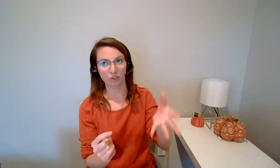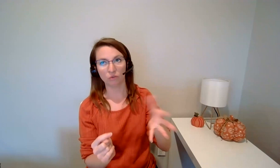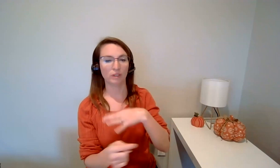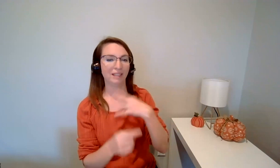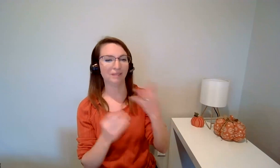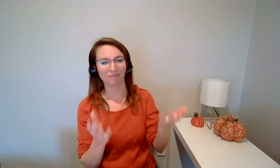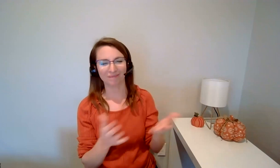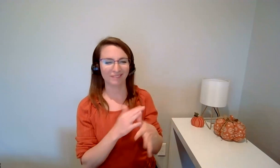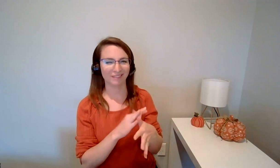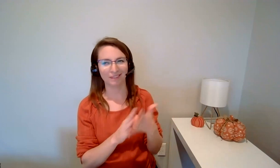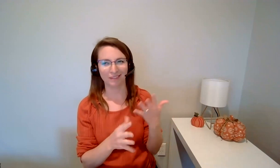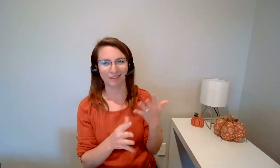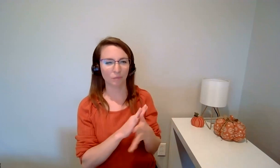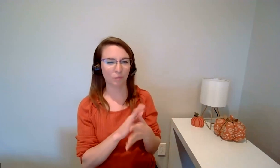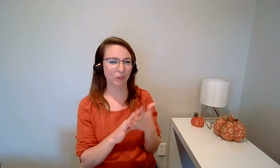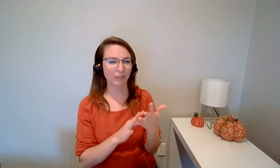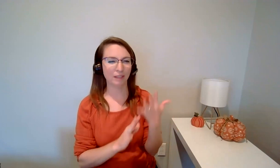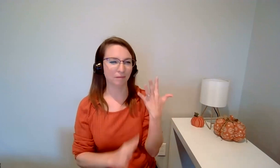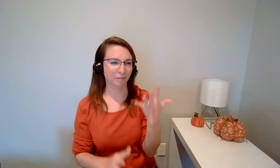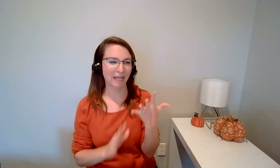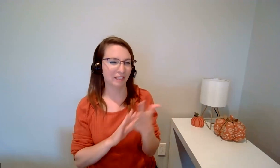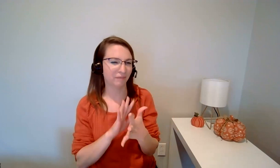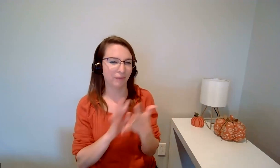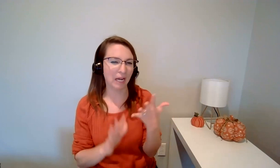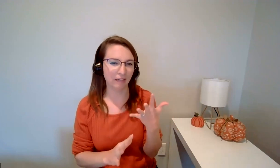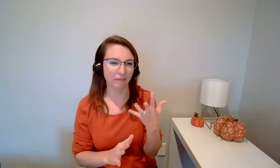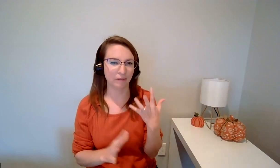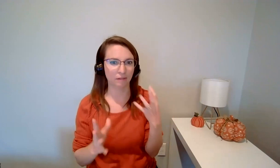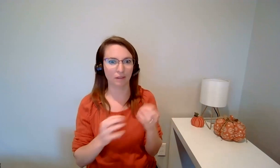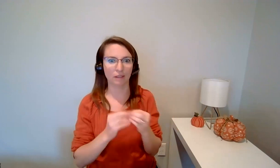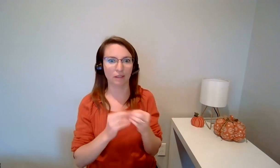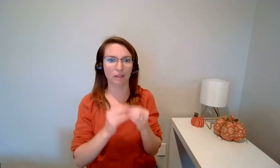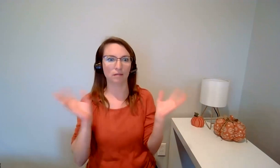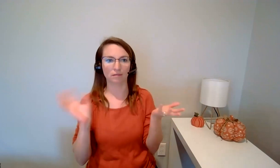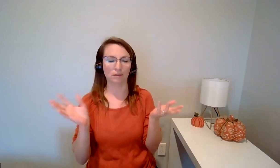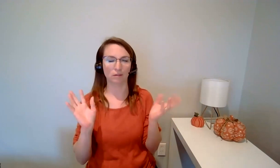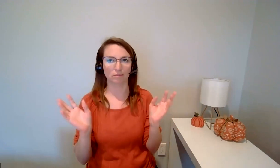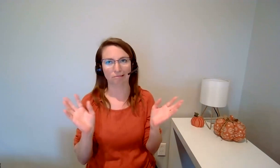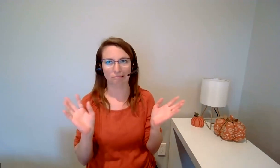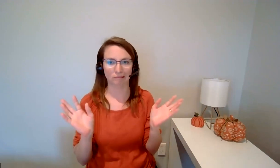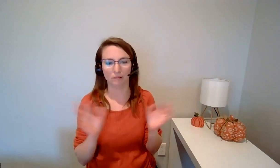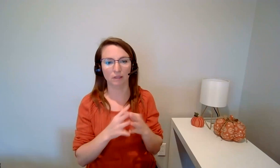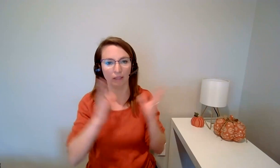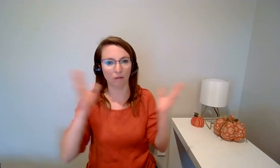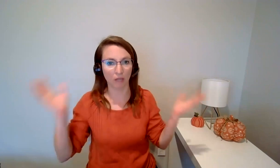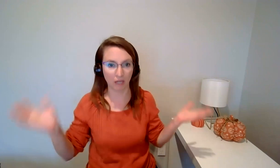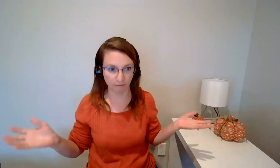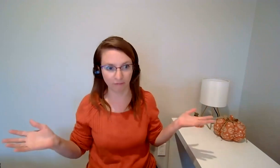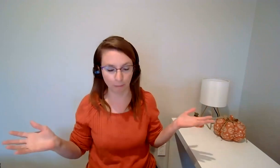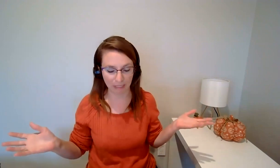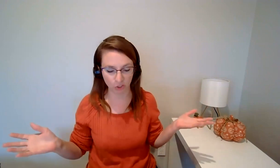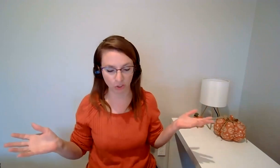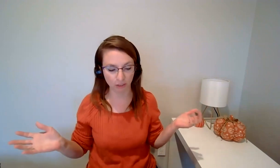But generally, when you get past 5, it can get, like a lot of